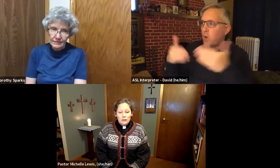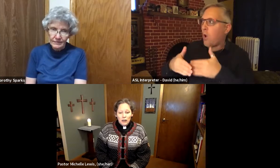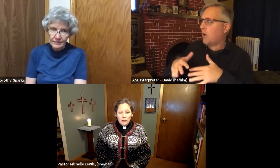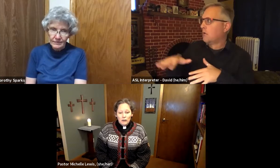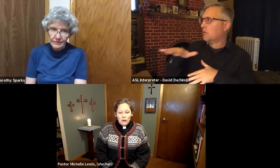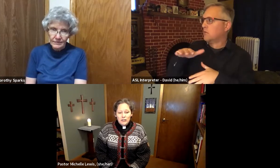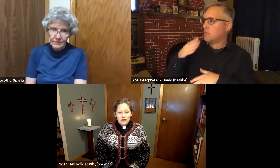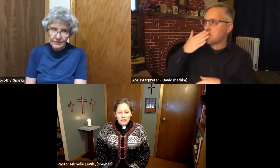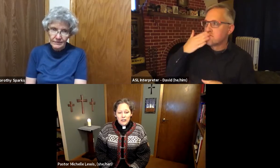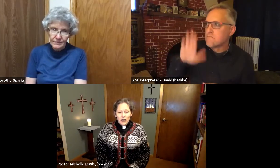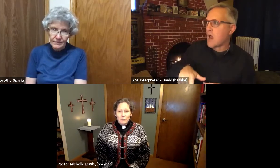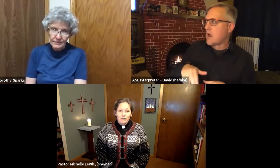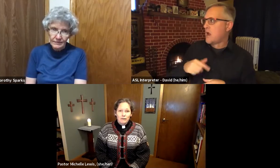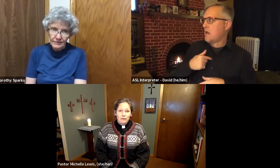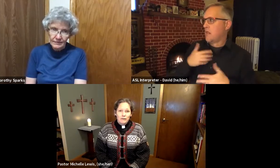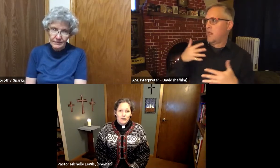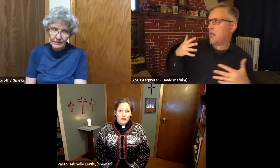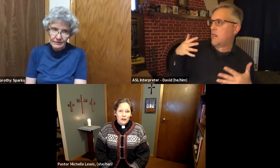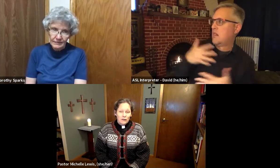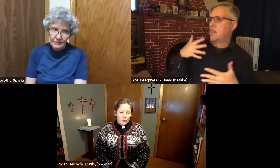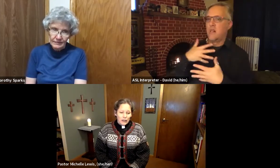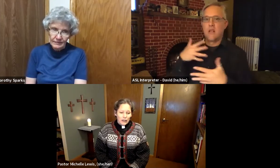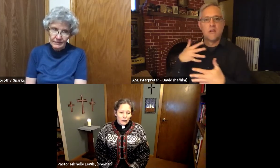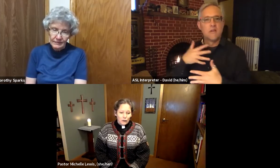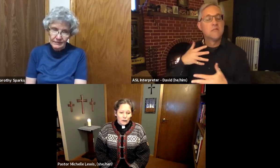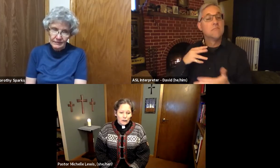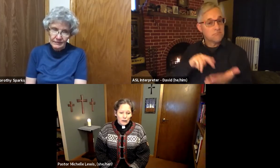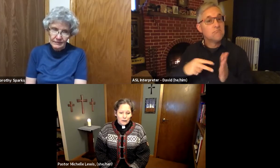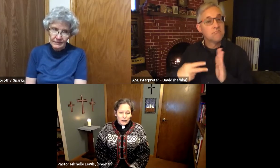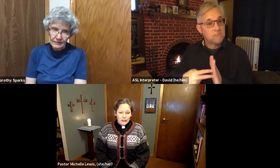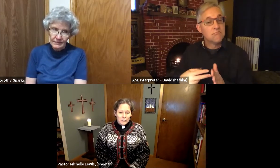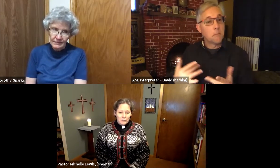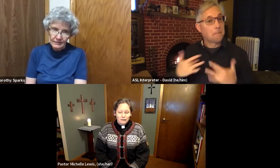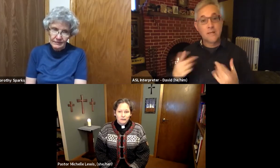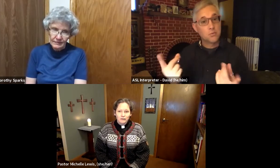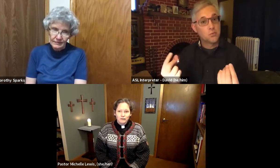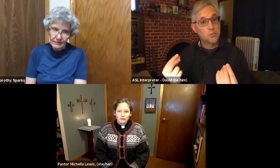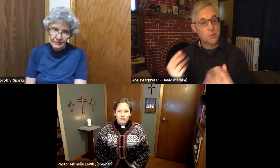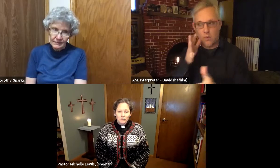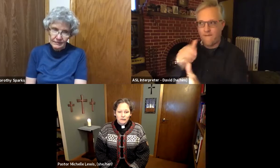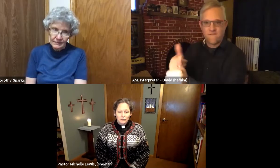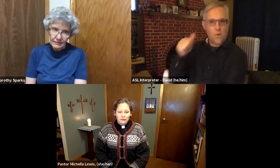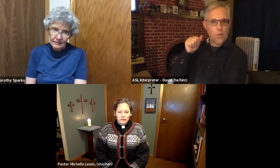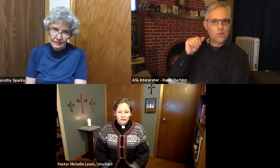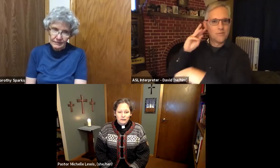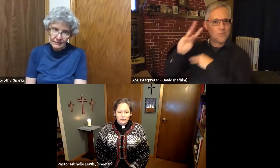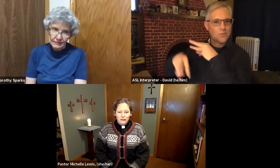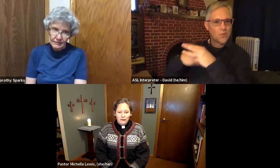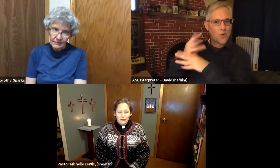we will spend most of our time avoiding the world around us.